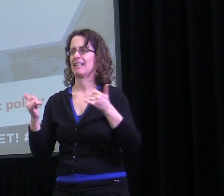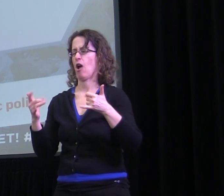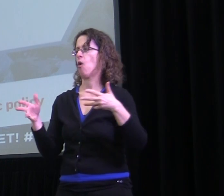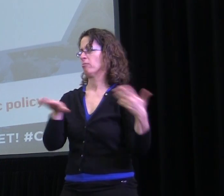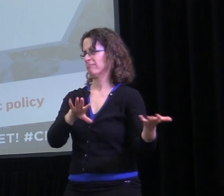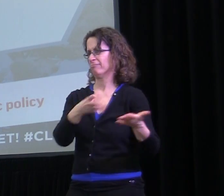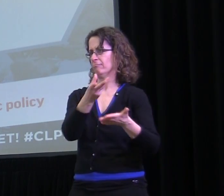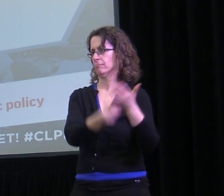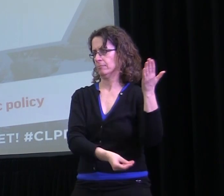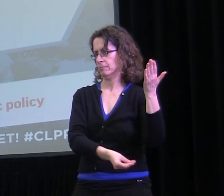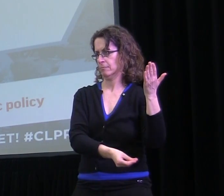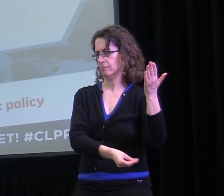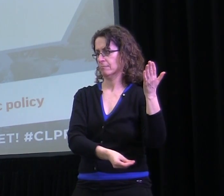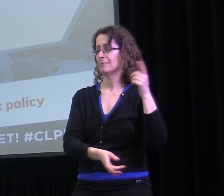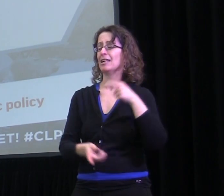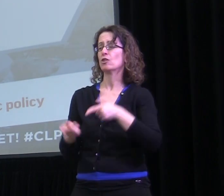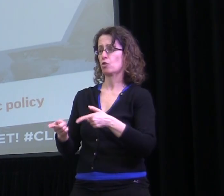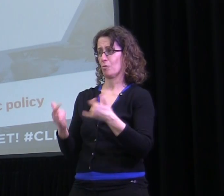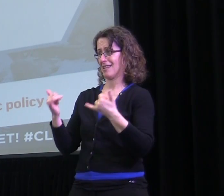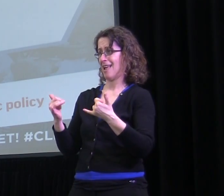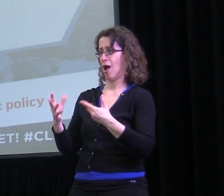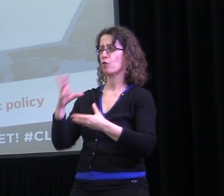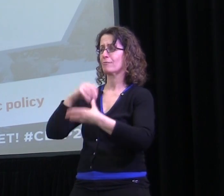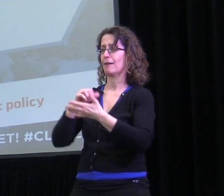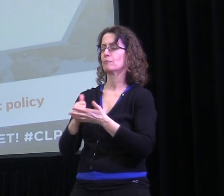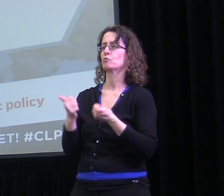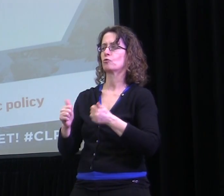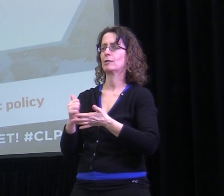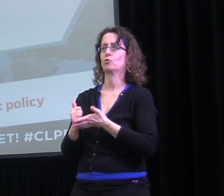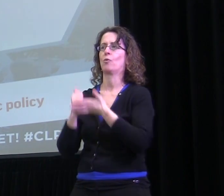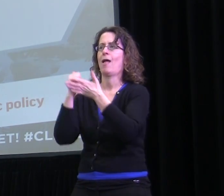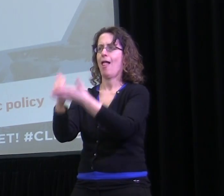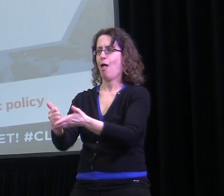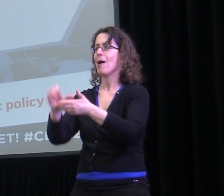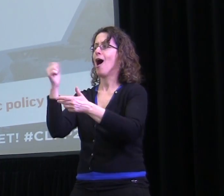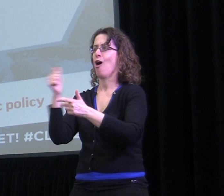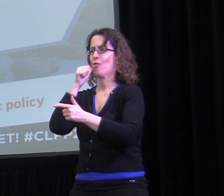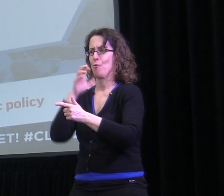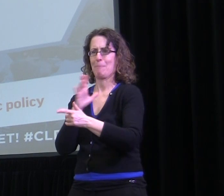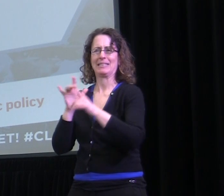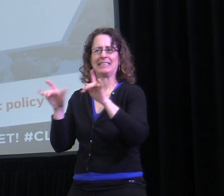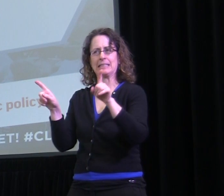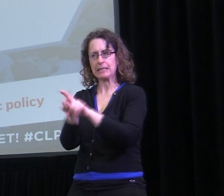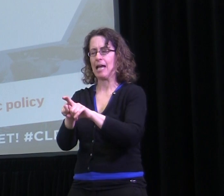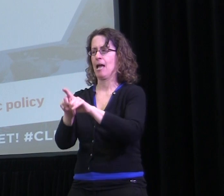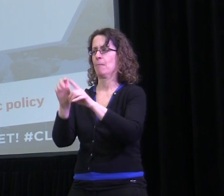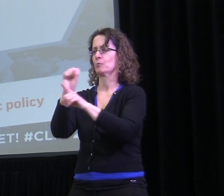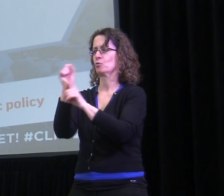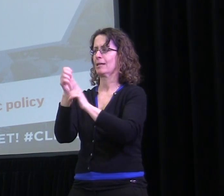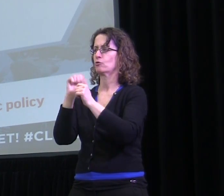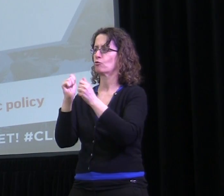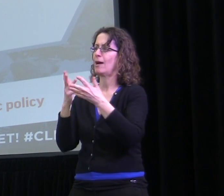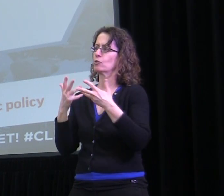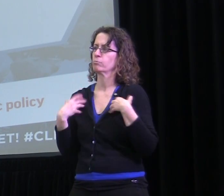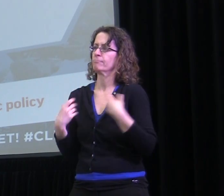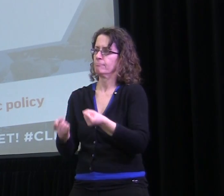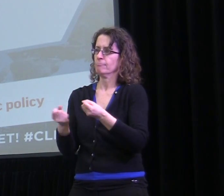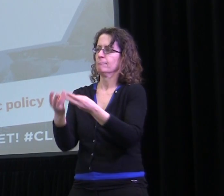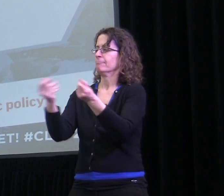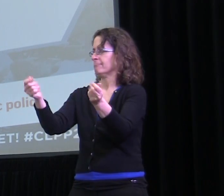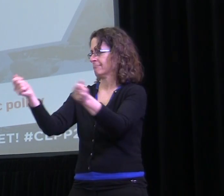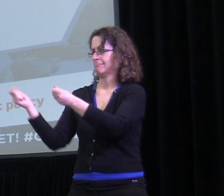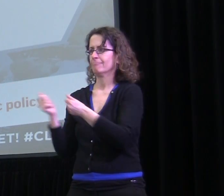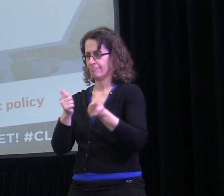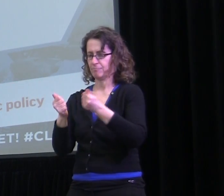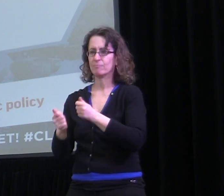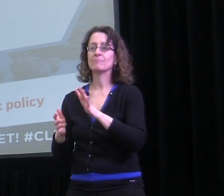work. Kenzie's work is healing work. This year I've been so inspired by the Black Lives Matter movement, seeing young folks all across the country